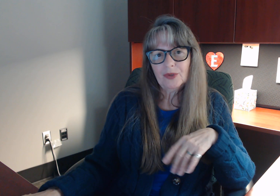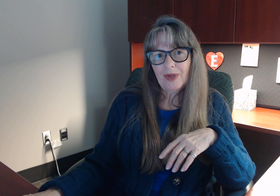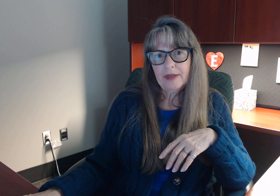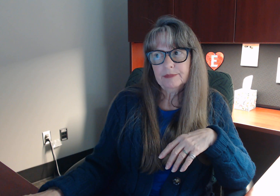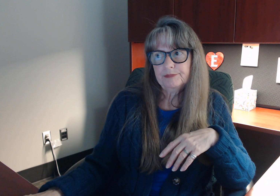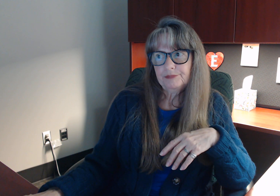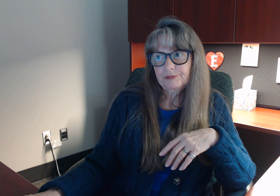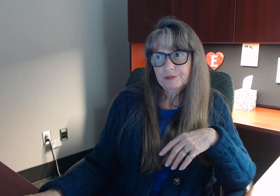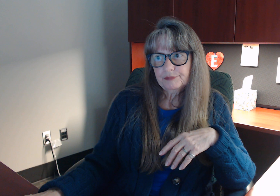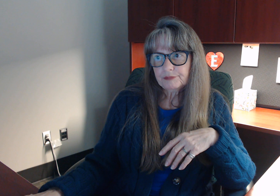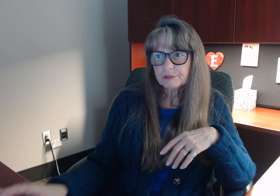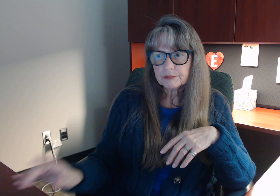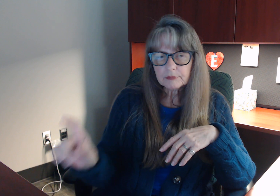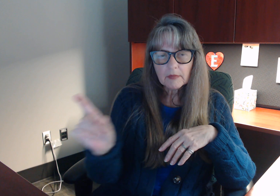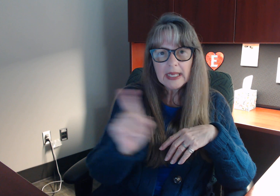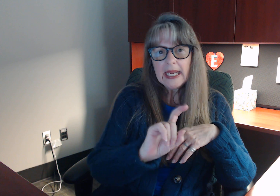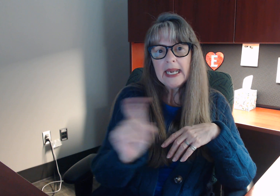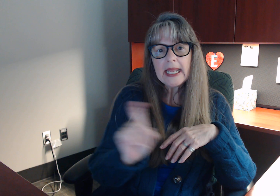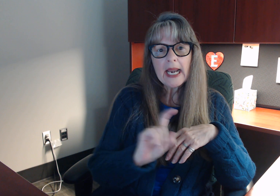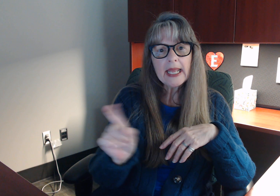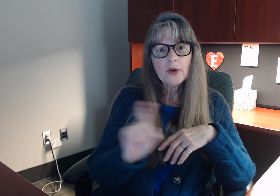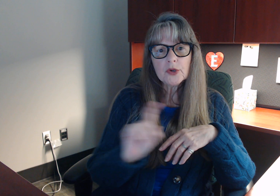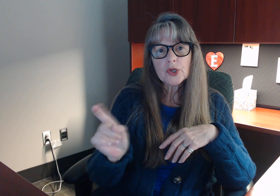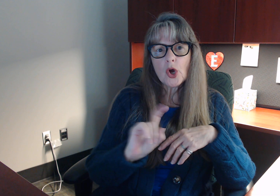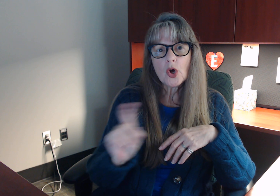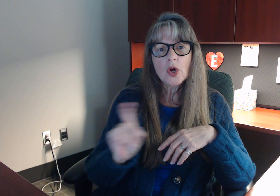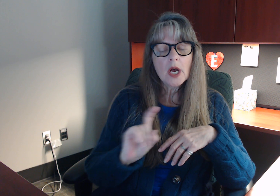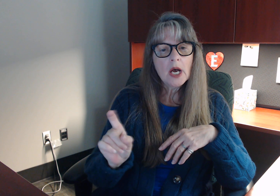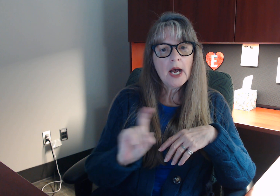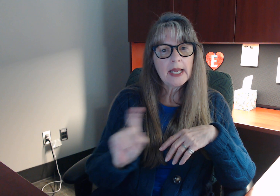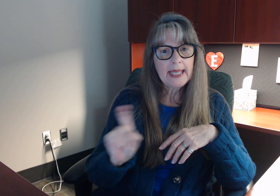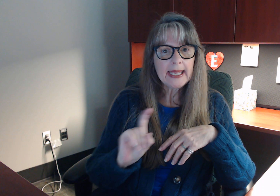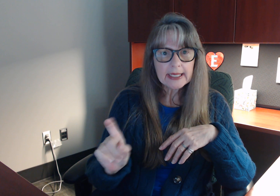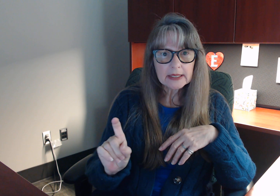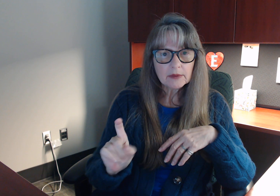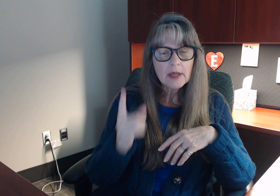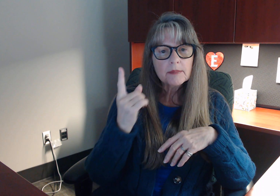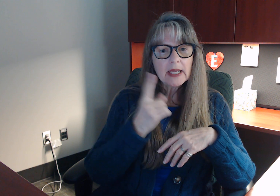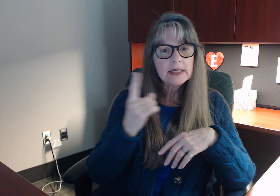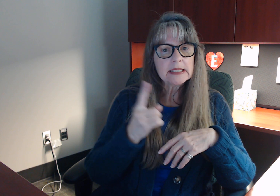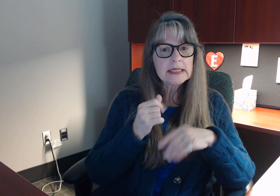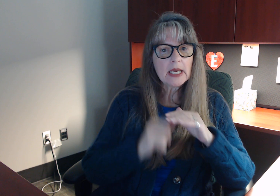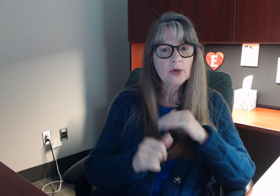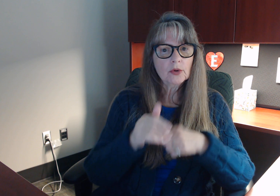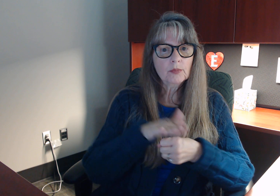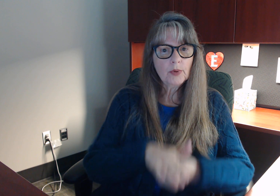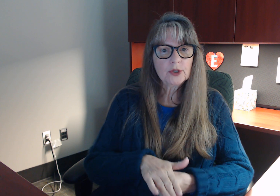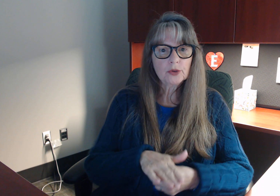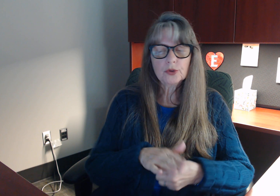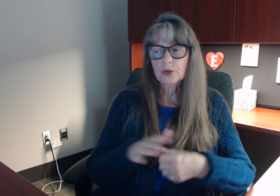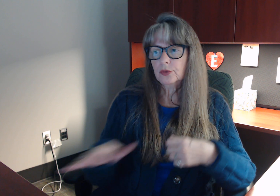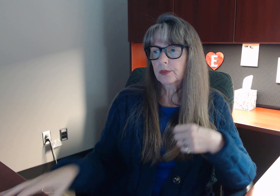can't. Any kind of aerosol can, because it's under pressure too.